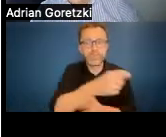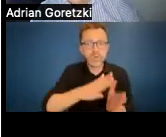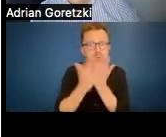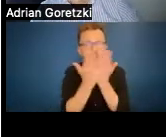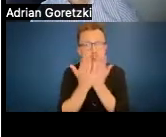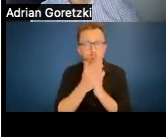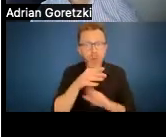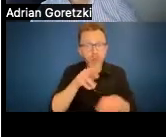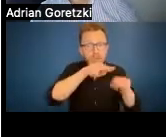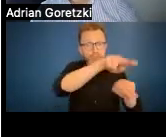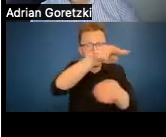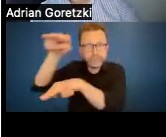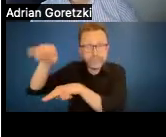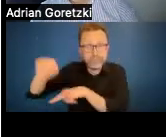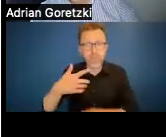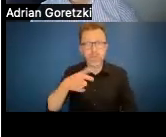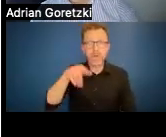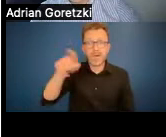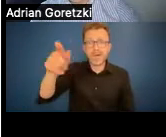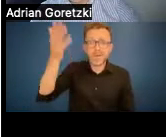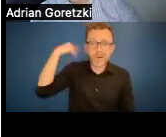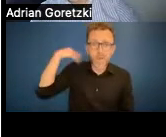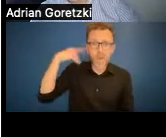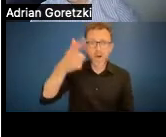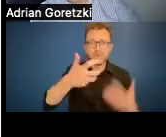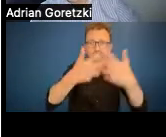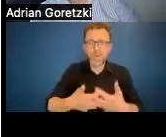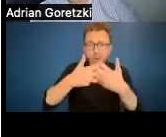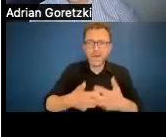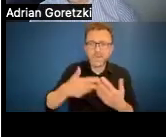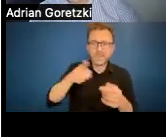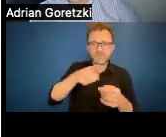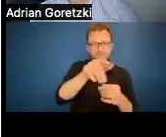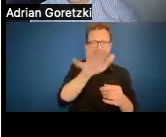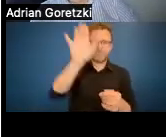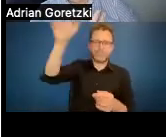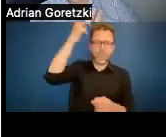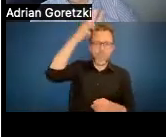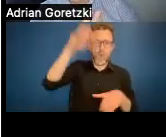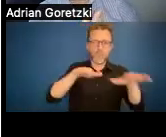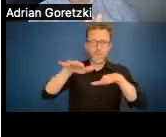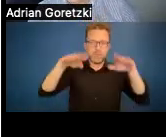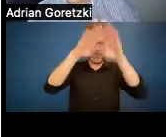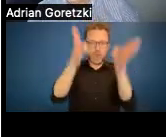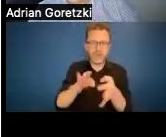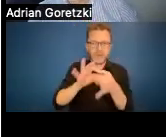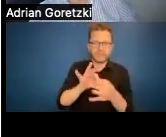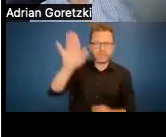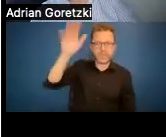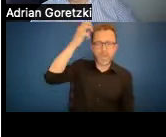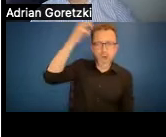there's not enough flats. There's no enough flats which are achievable. I mean, which are cheap enough